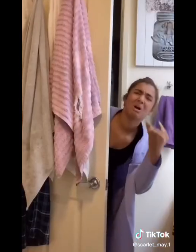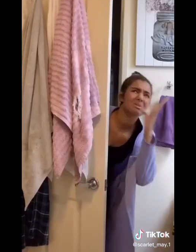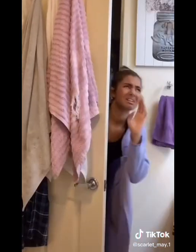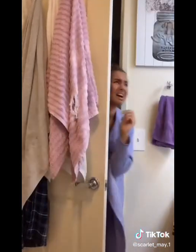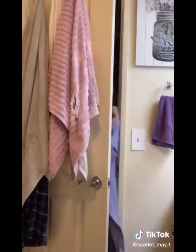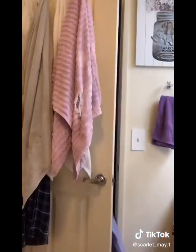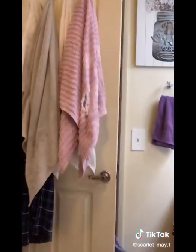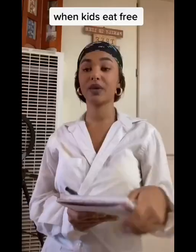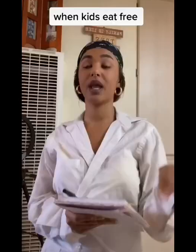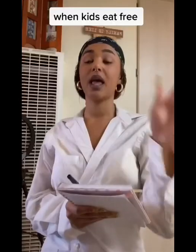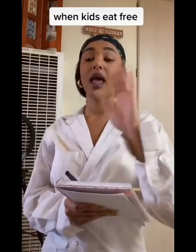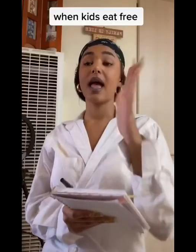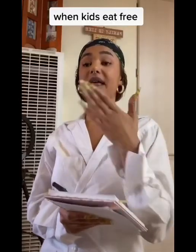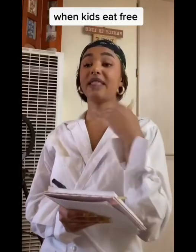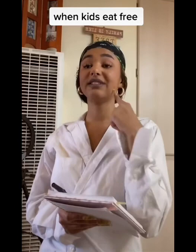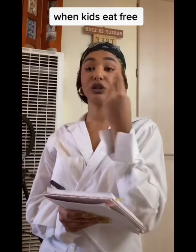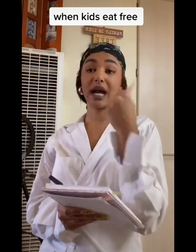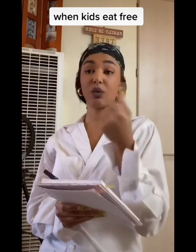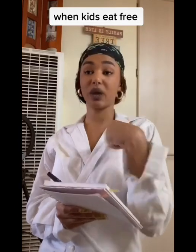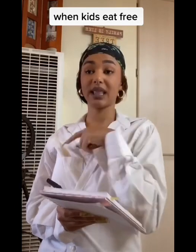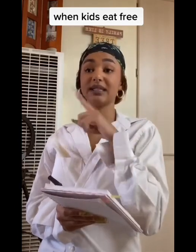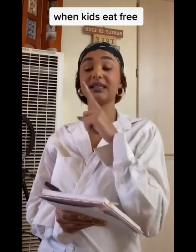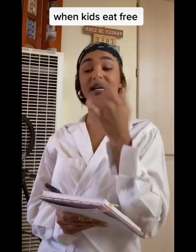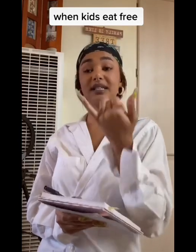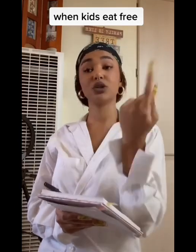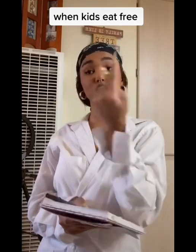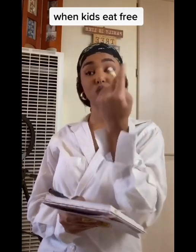God. Hey, thanks for dining with us. It is Tuesday,